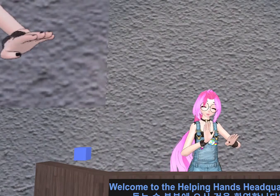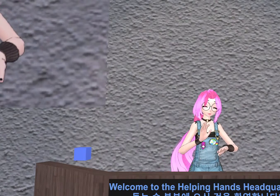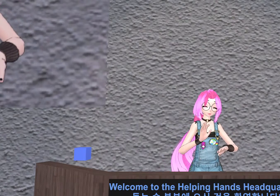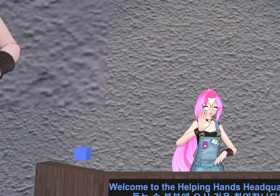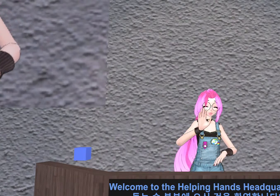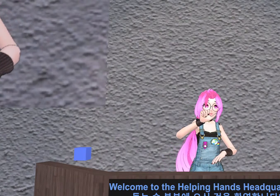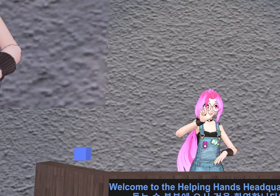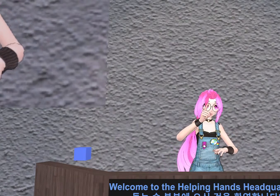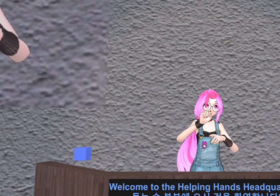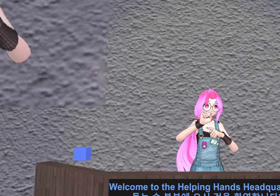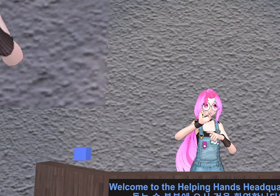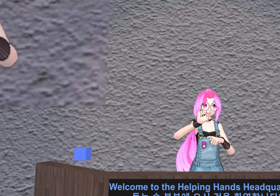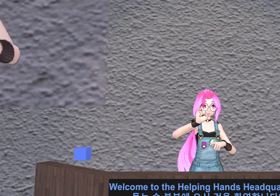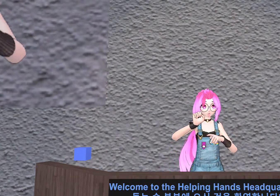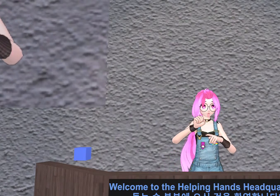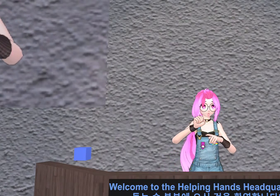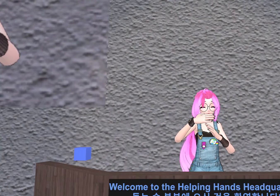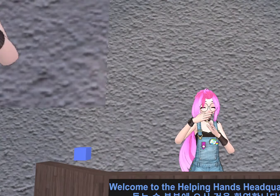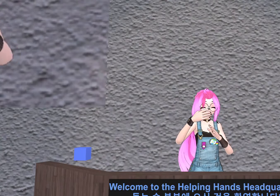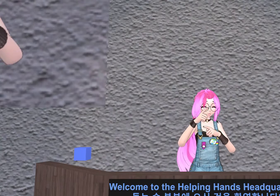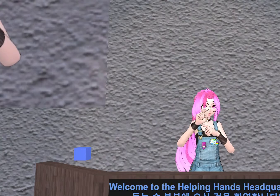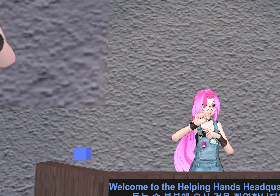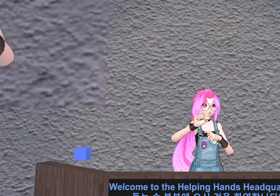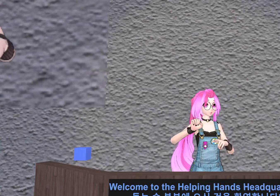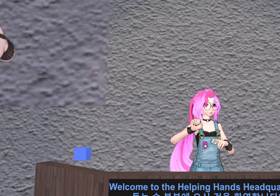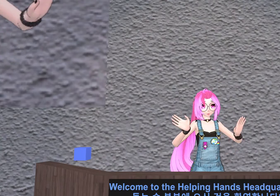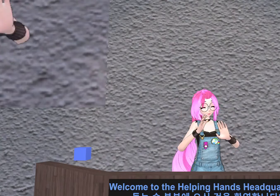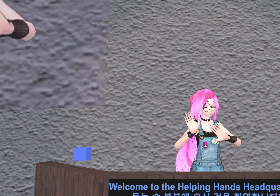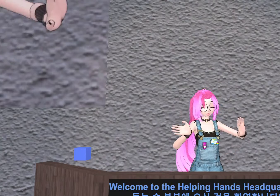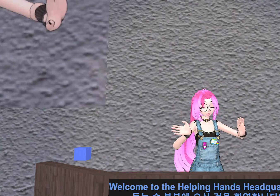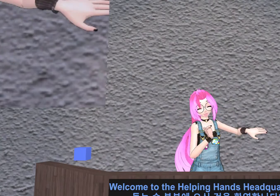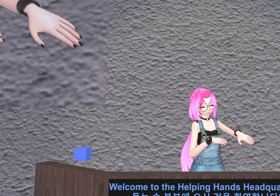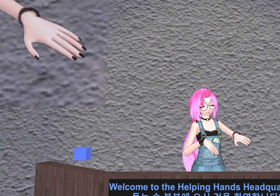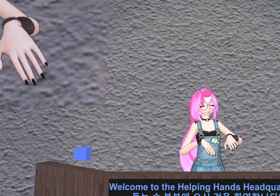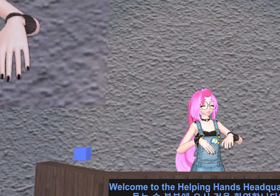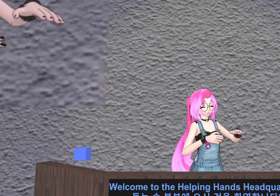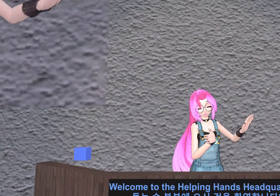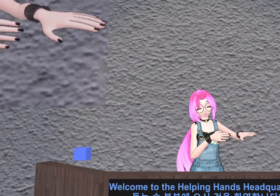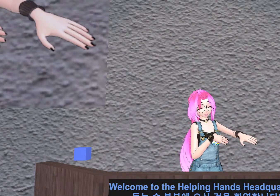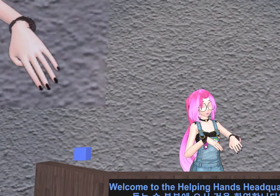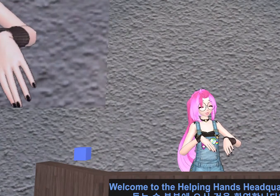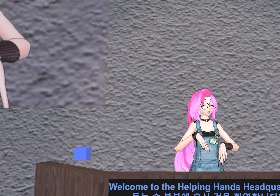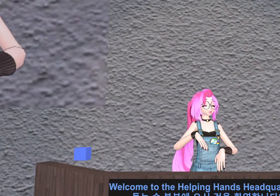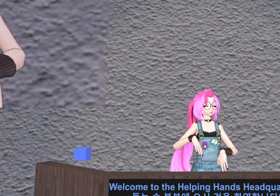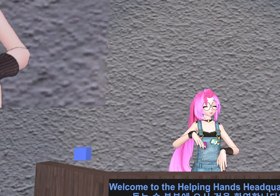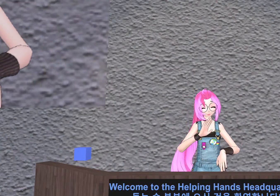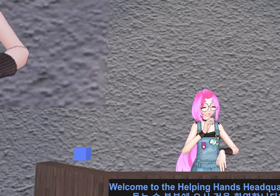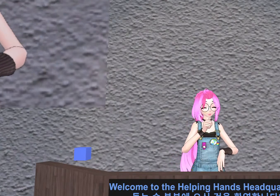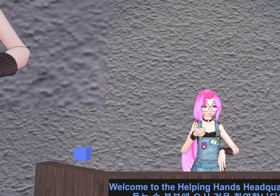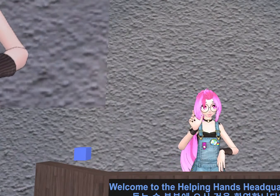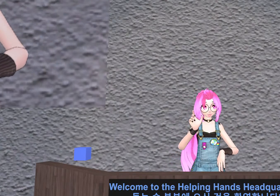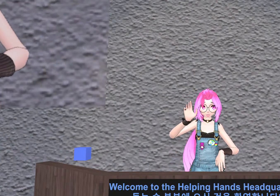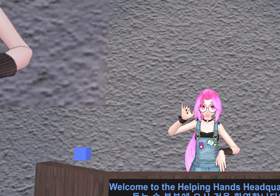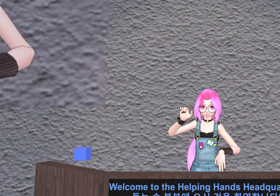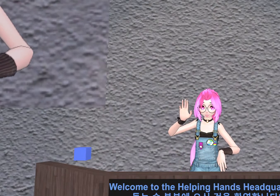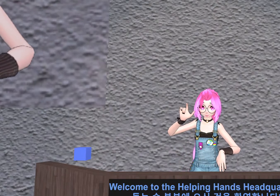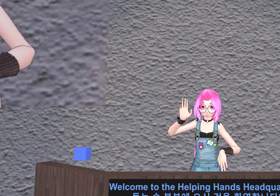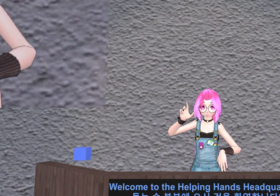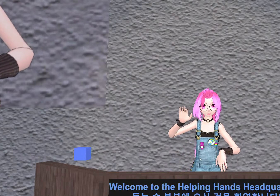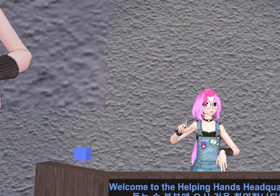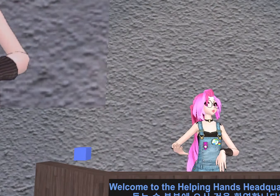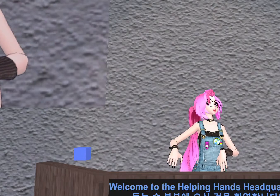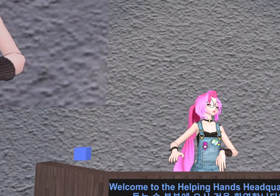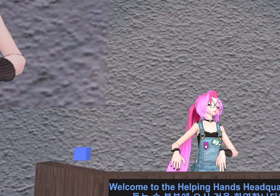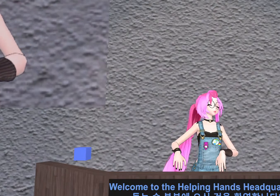but don't get caught up on things like are, is, the, like all that. Just remove it. Just remove it. You don't need it.